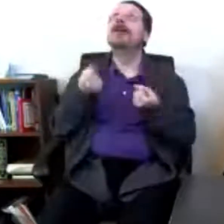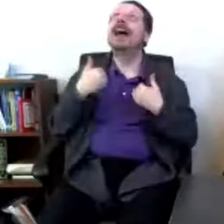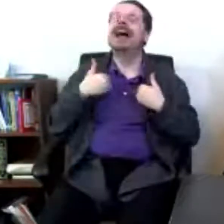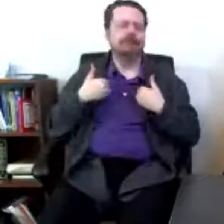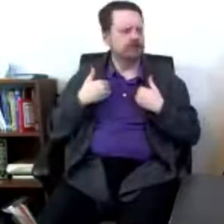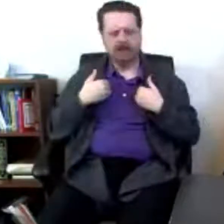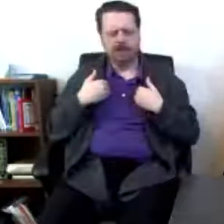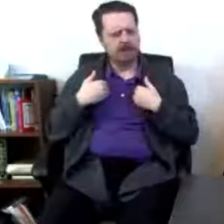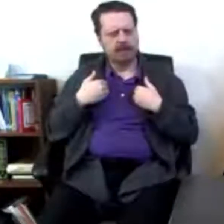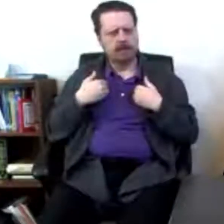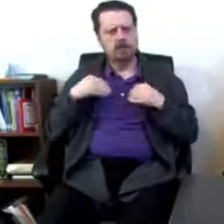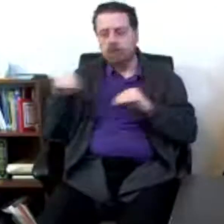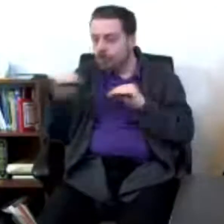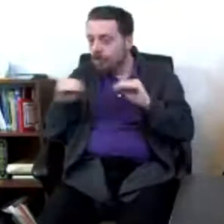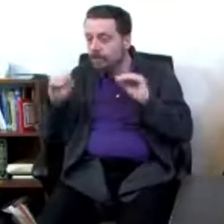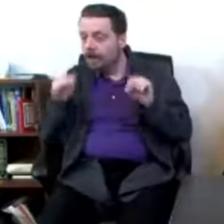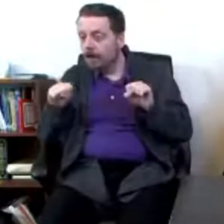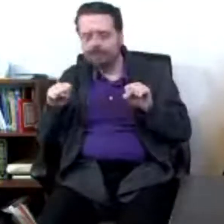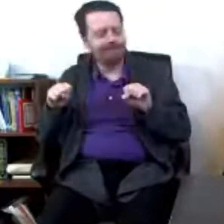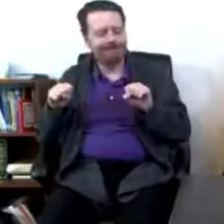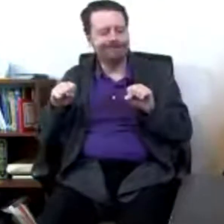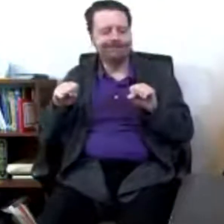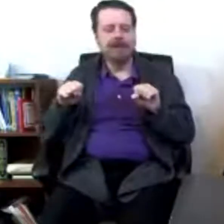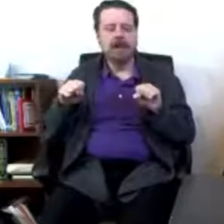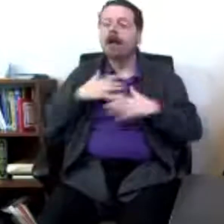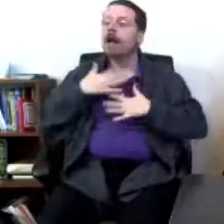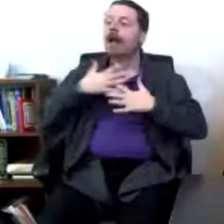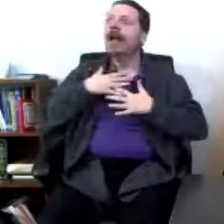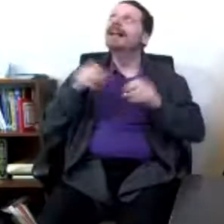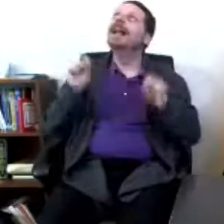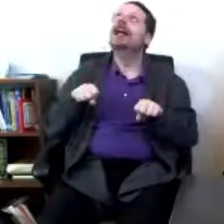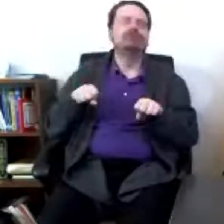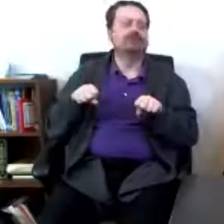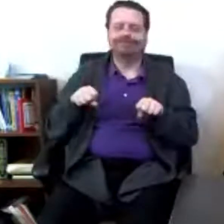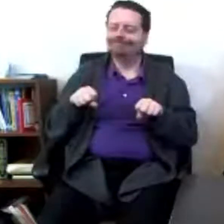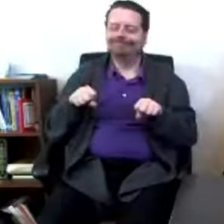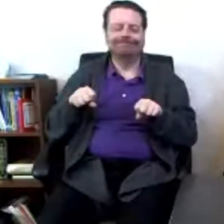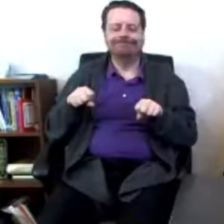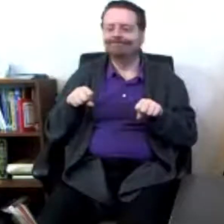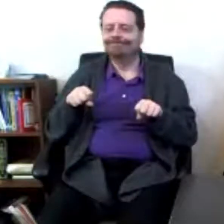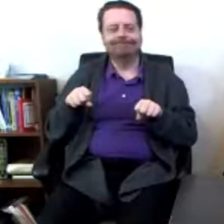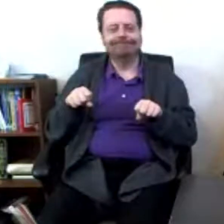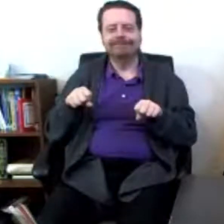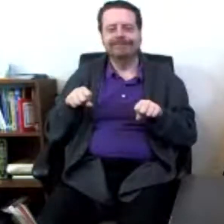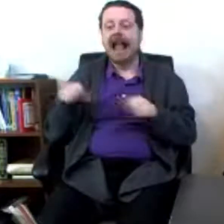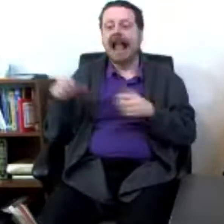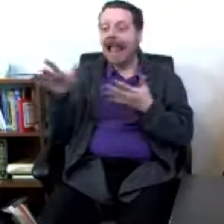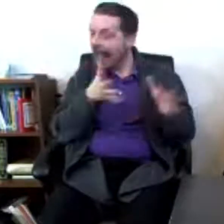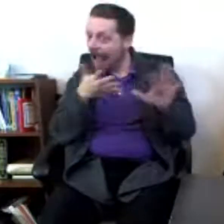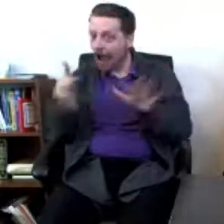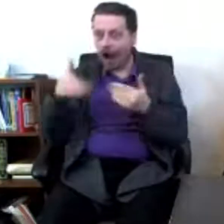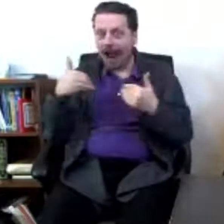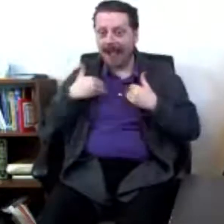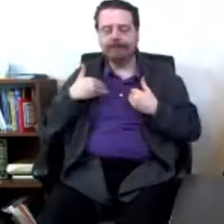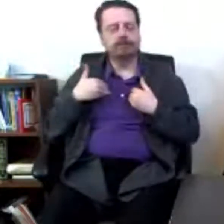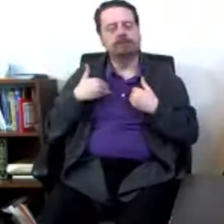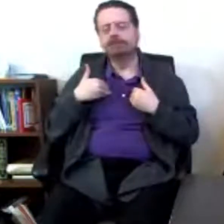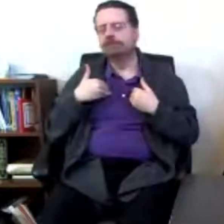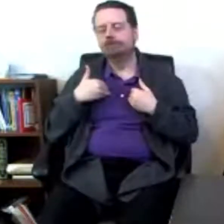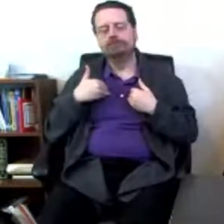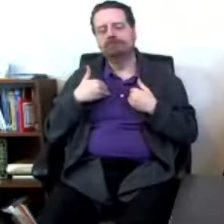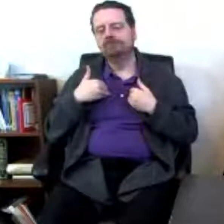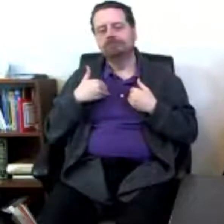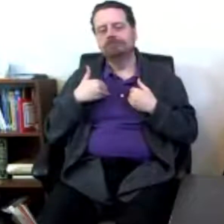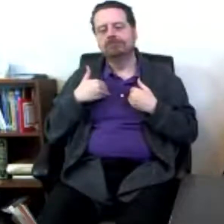we cannot move. Without him, we cannot breathe. We cannot have even air to breathe.